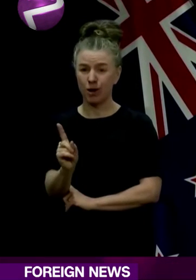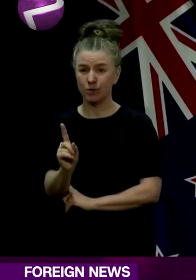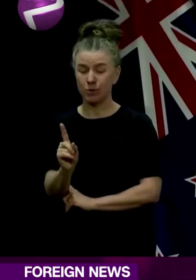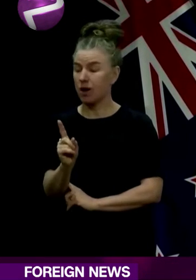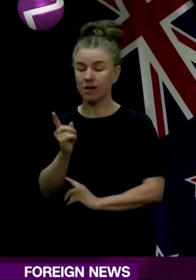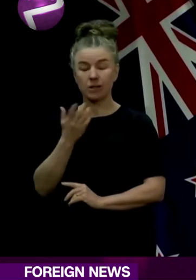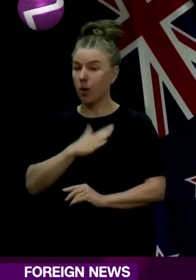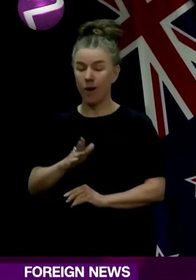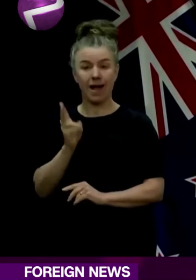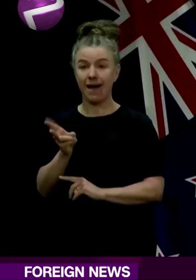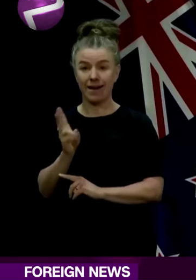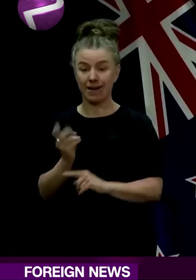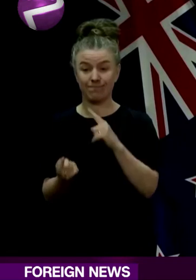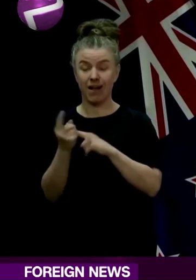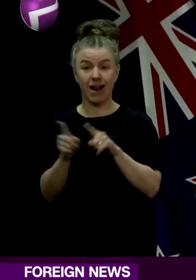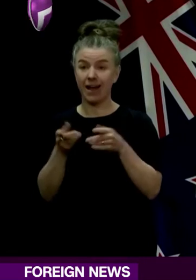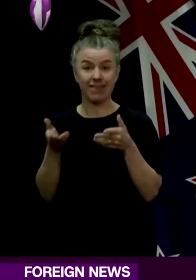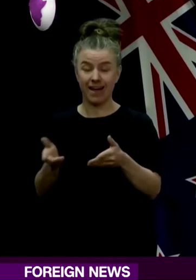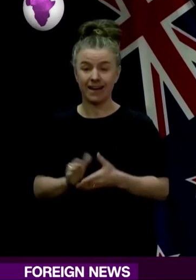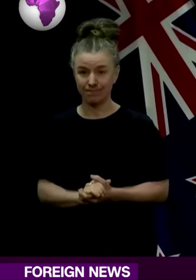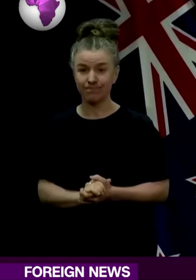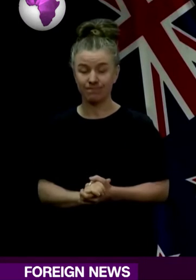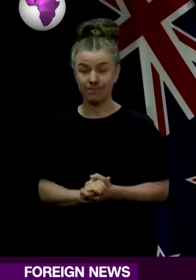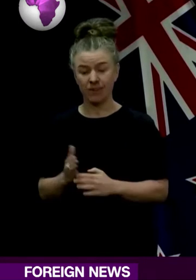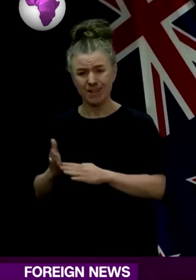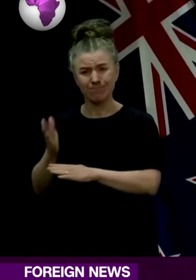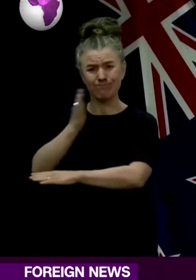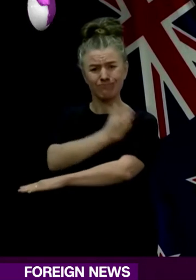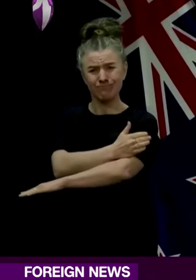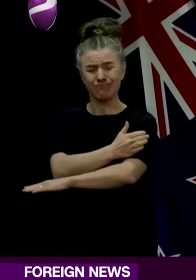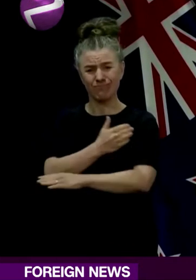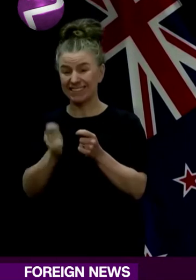from Britain tested positive for the virus.